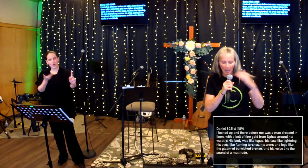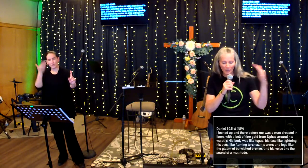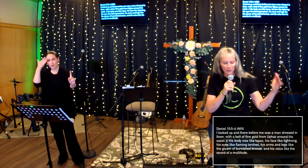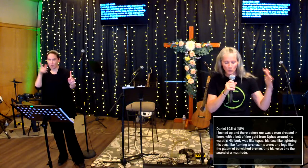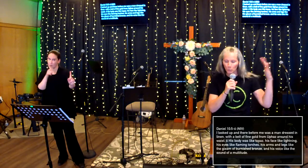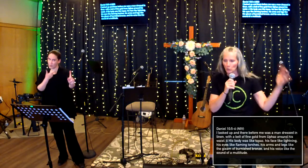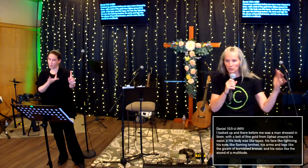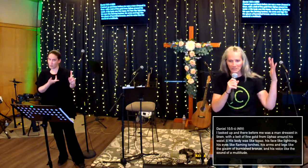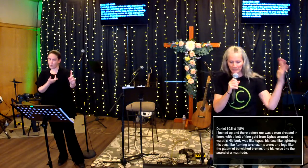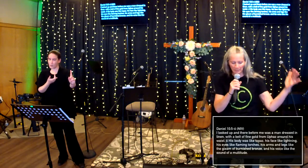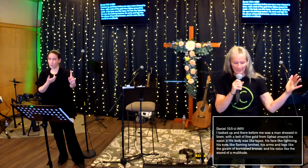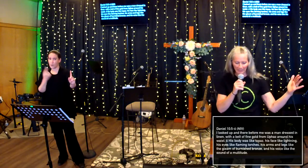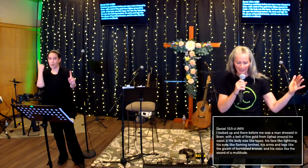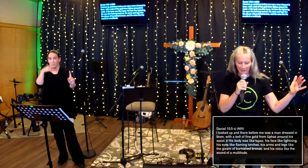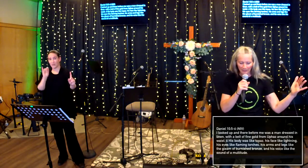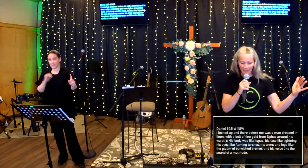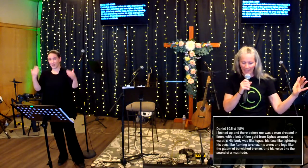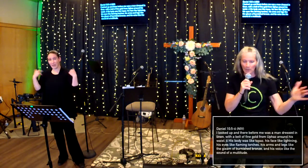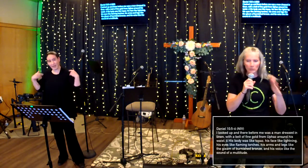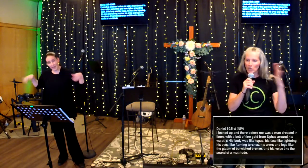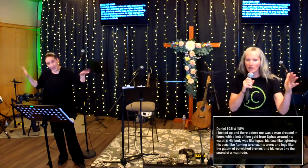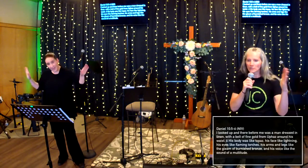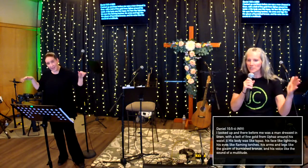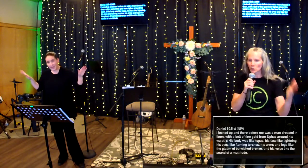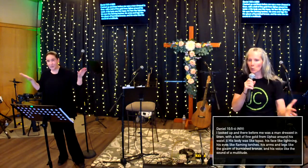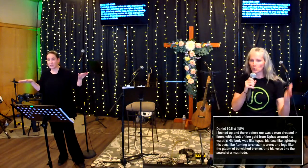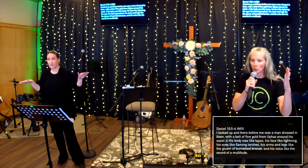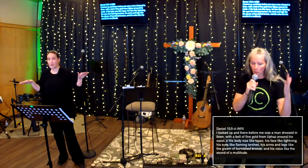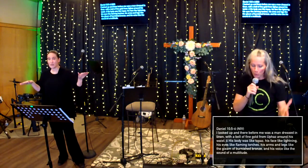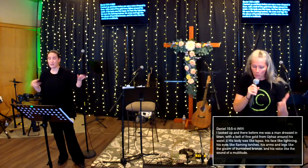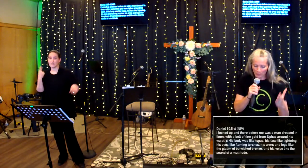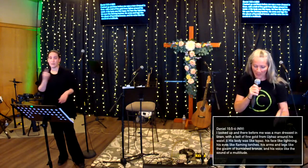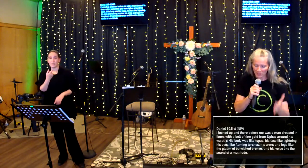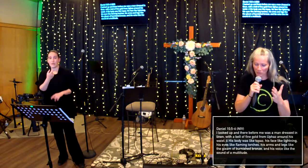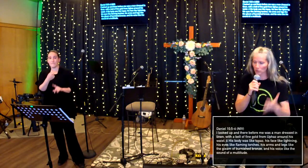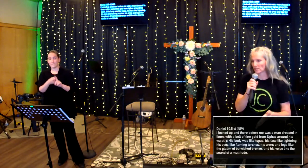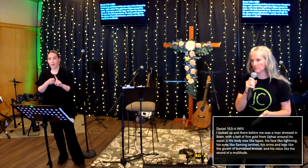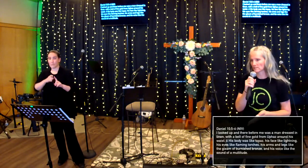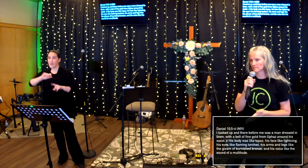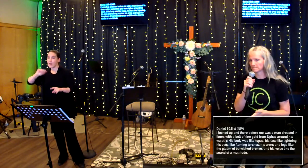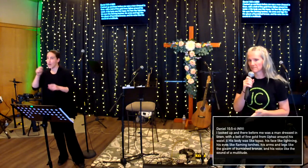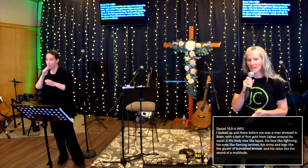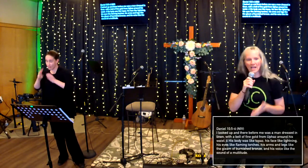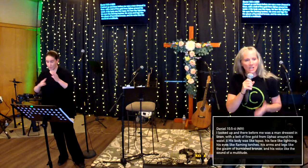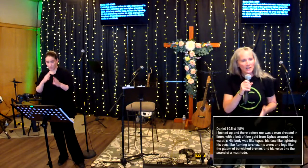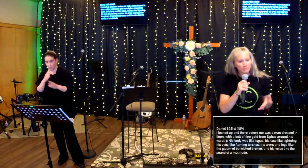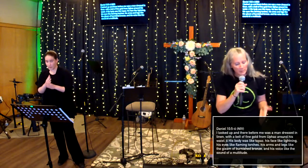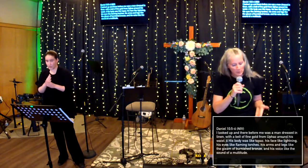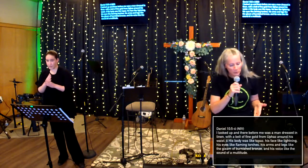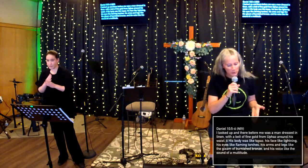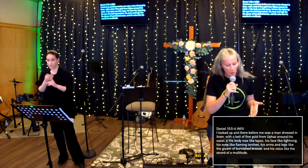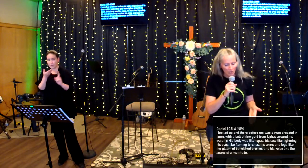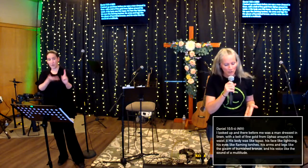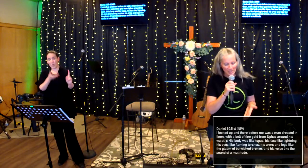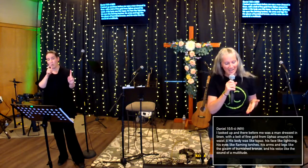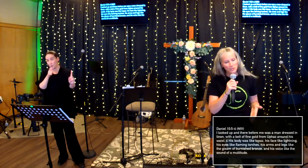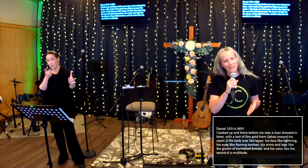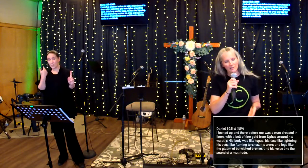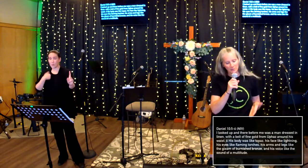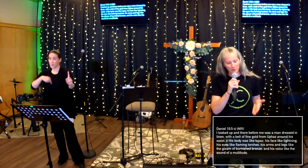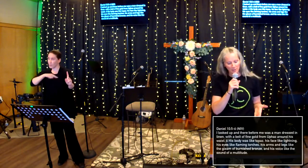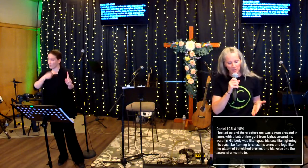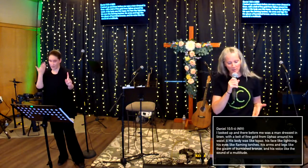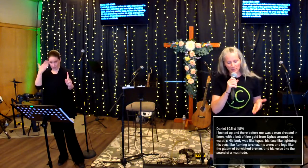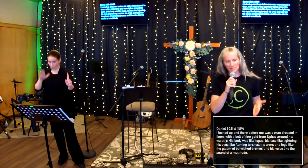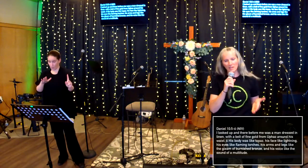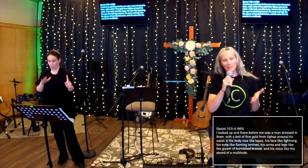or otherworldly being. And we're not really told who the messenger is. A lot of biblical scholars actually